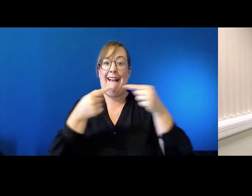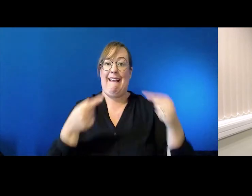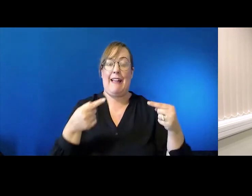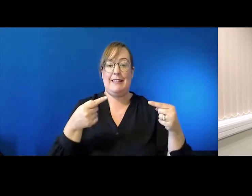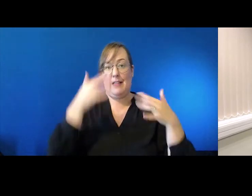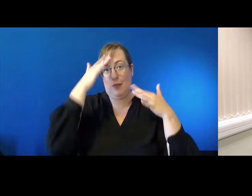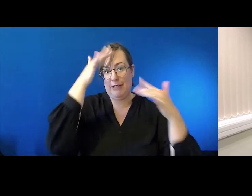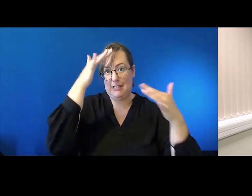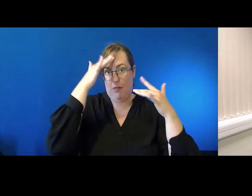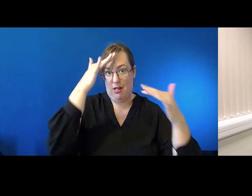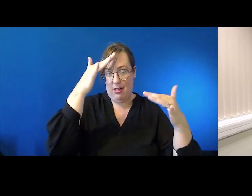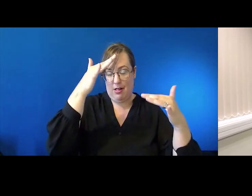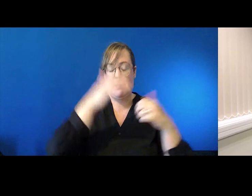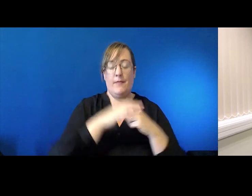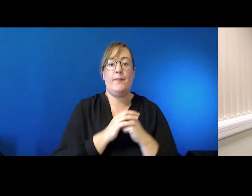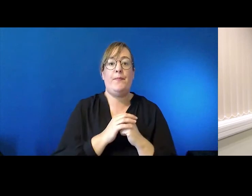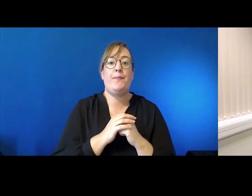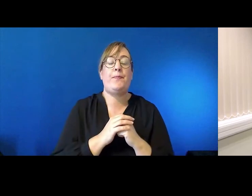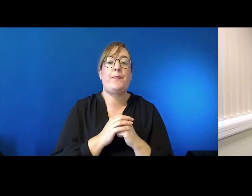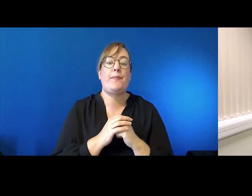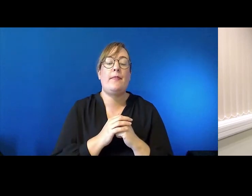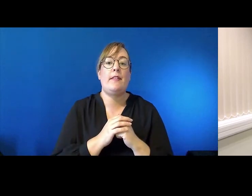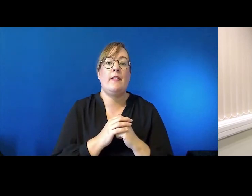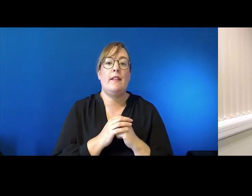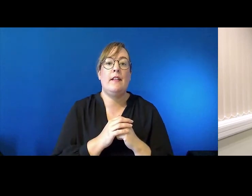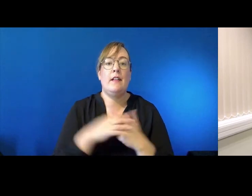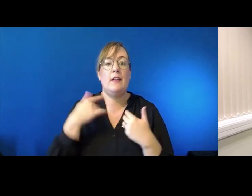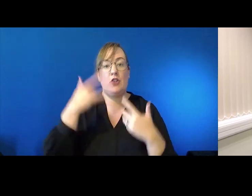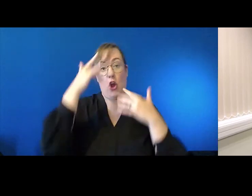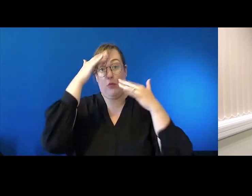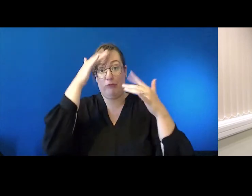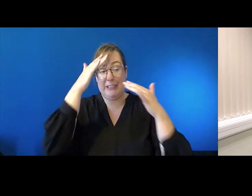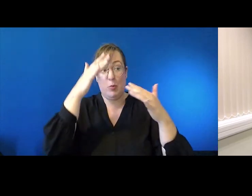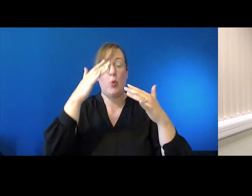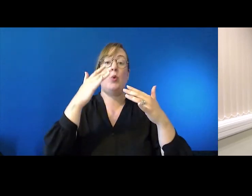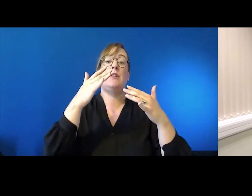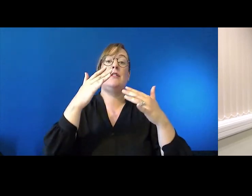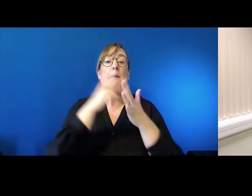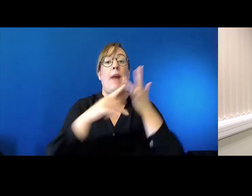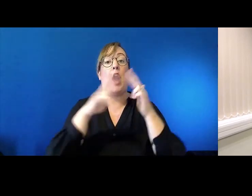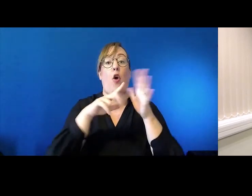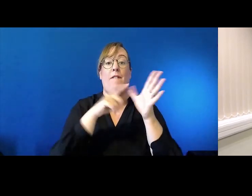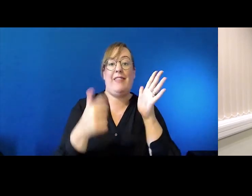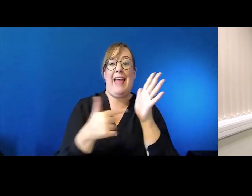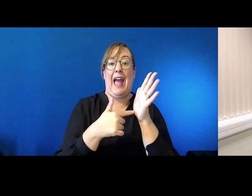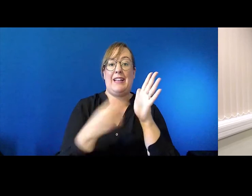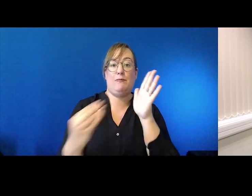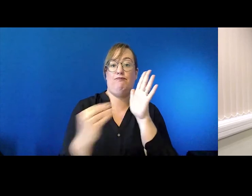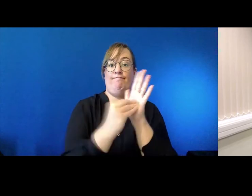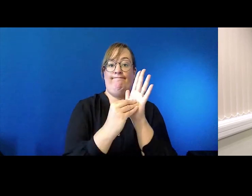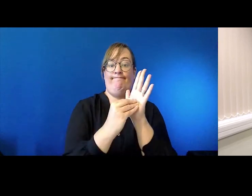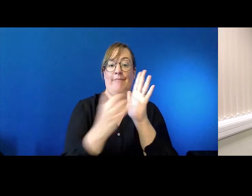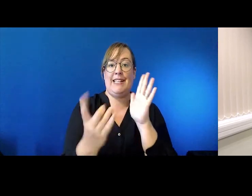treaty, is in the Act itself, and a number of other statutes in New